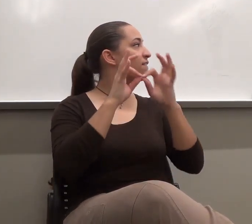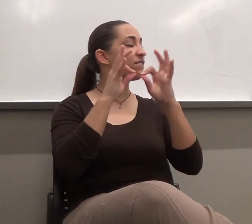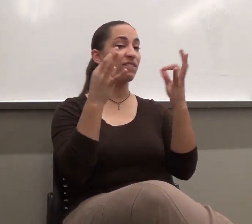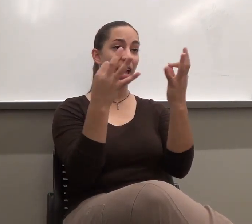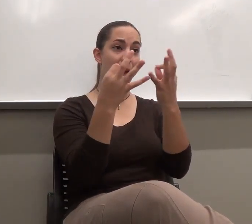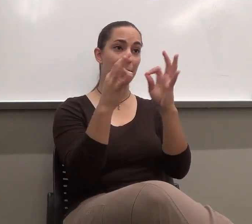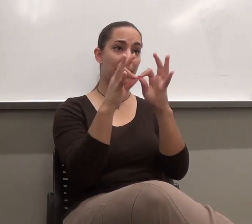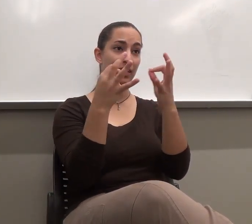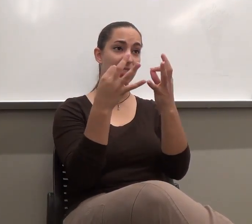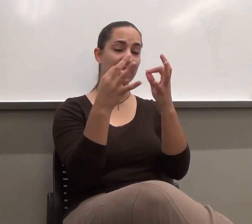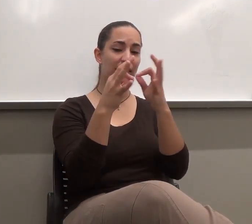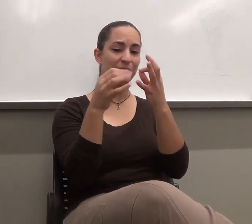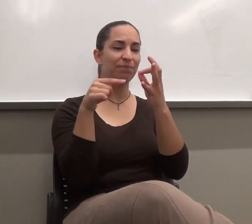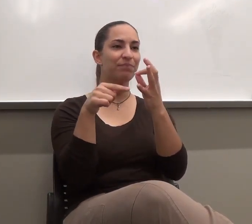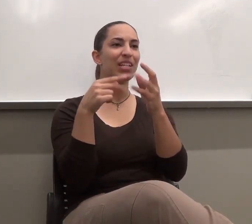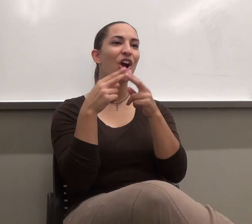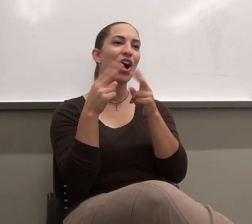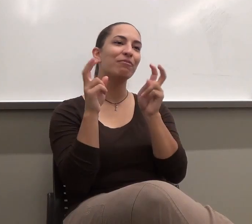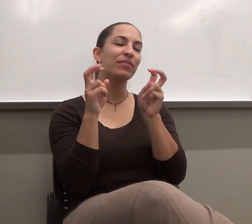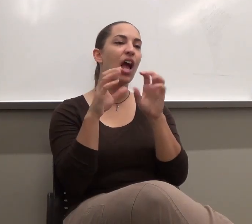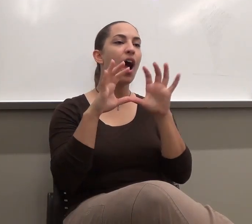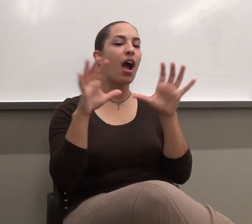a collective noun.